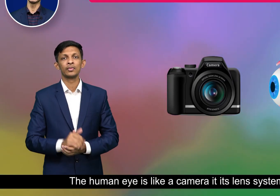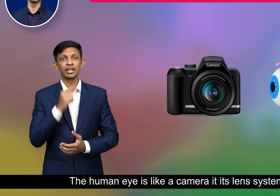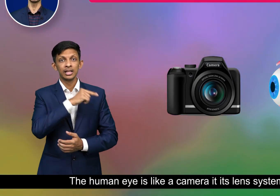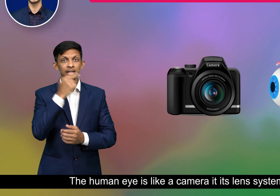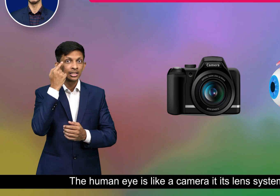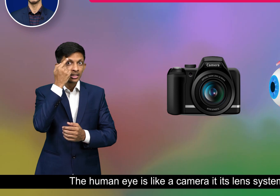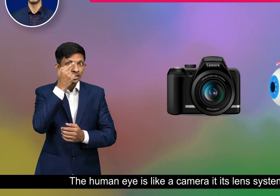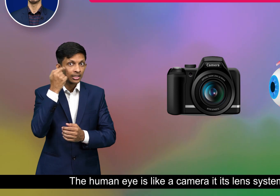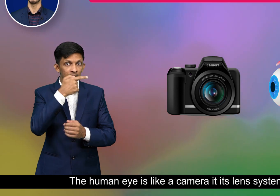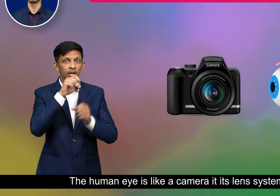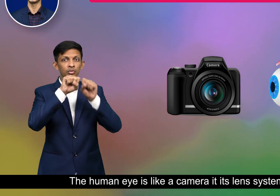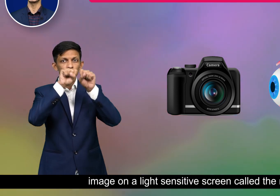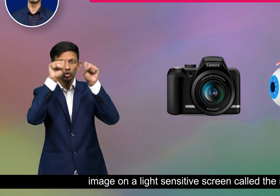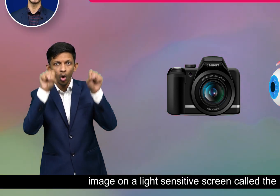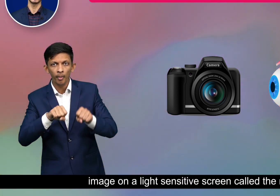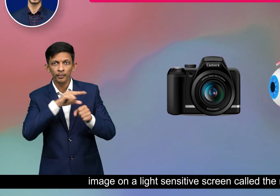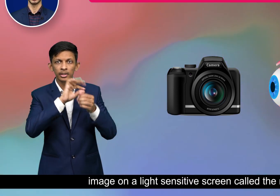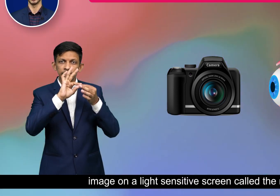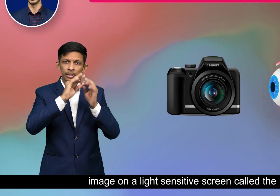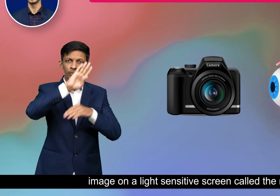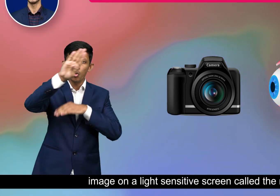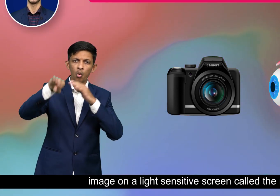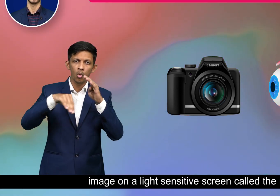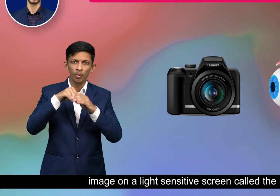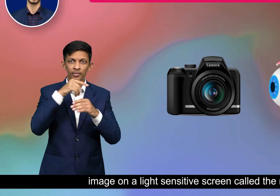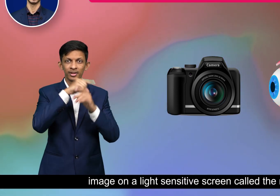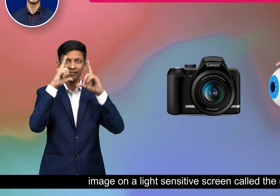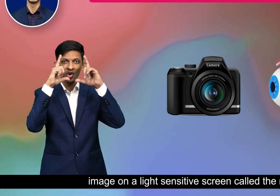Its lens system forms an image on a